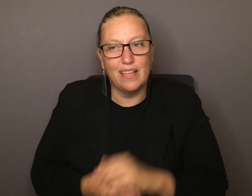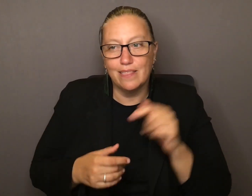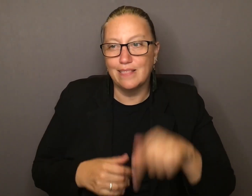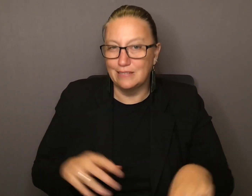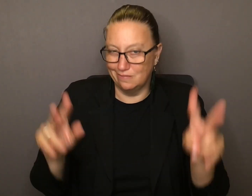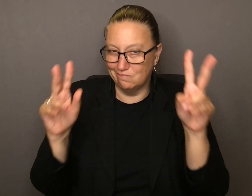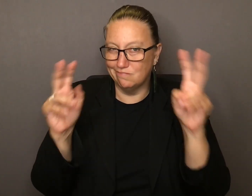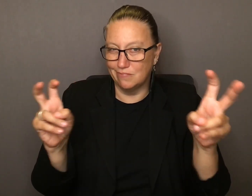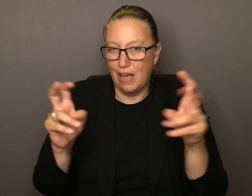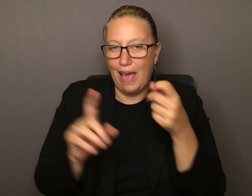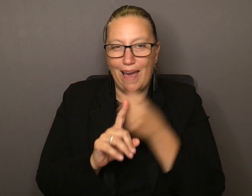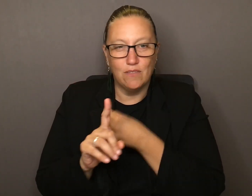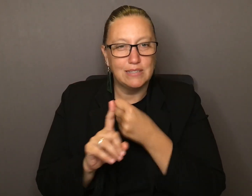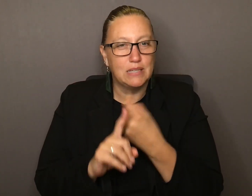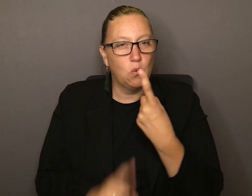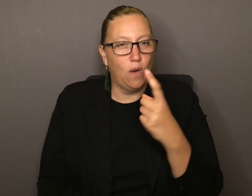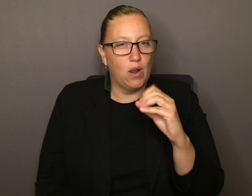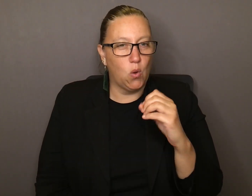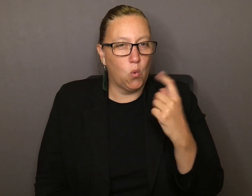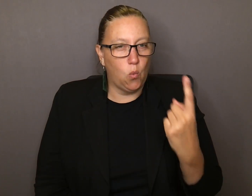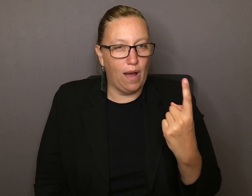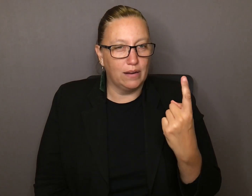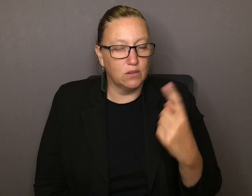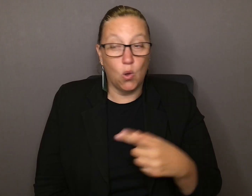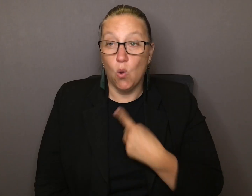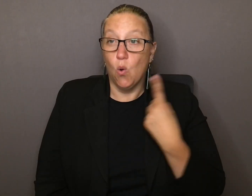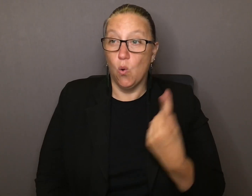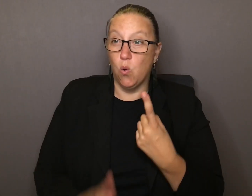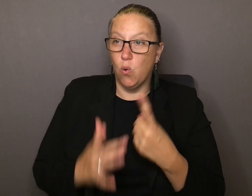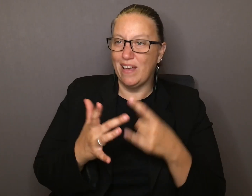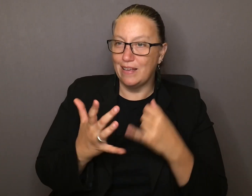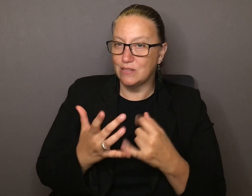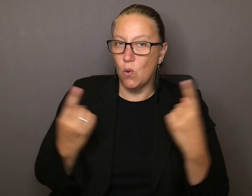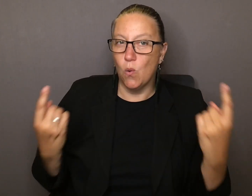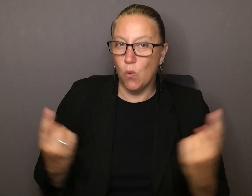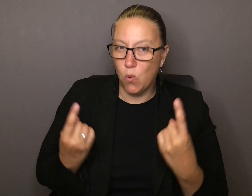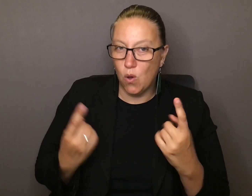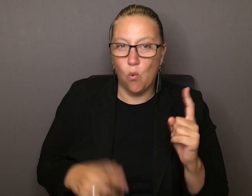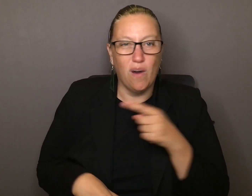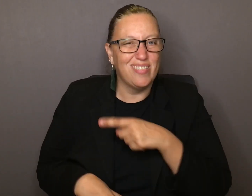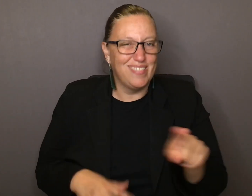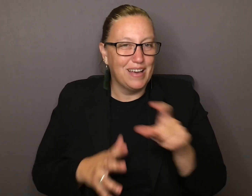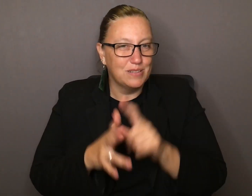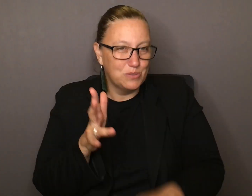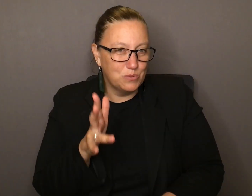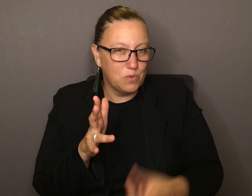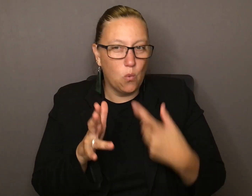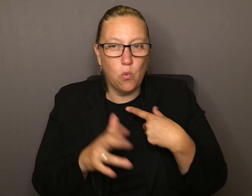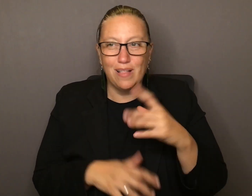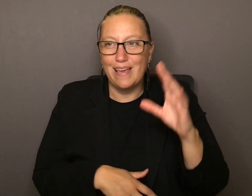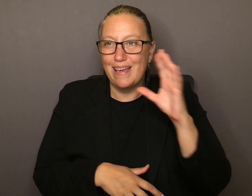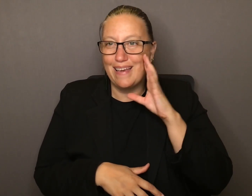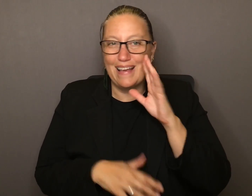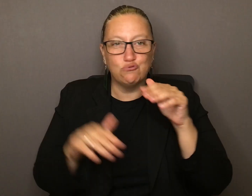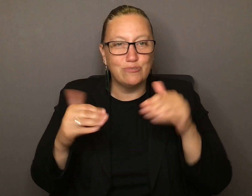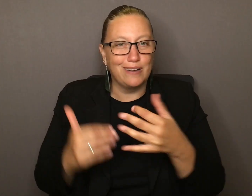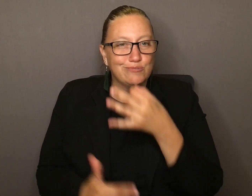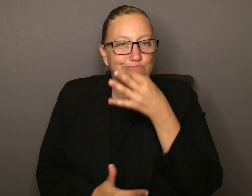Advocacy 101, Who's Who and What They Do. We'll hear short introductions from our excellent speakers, and each will